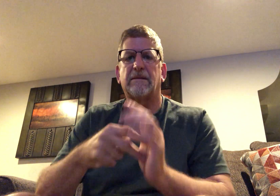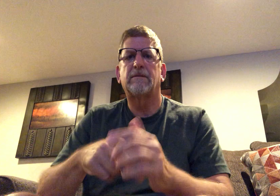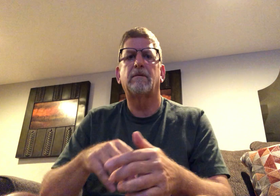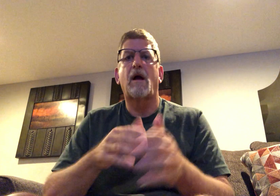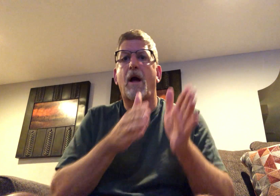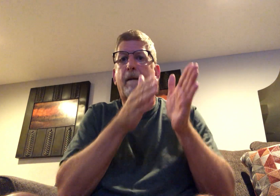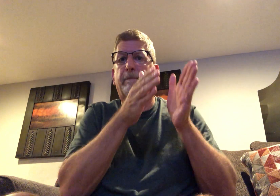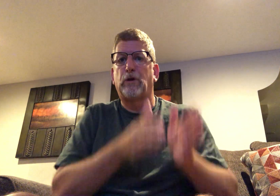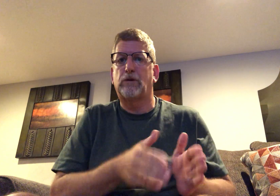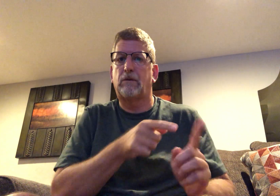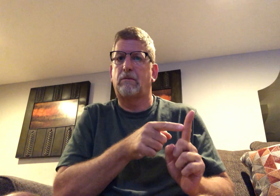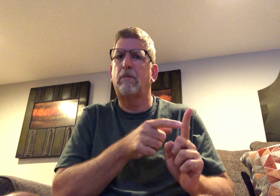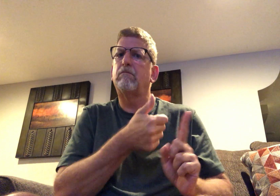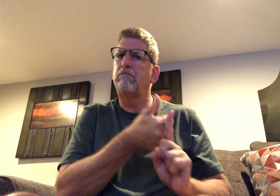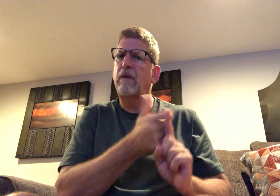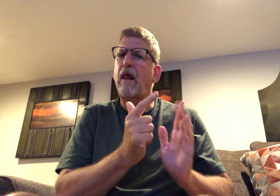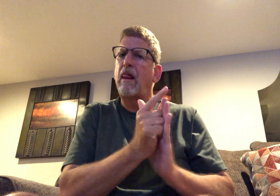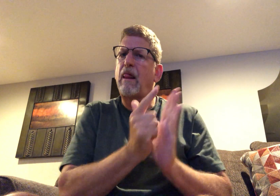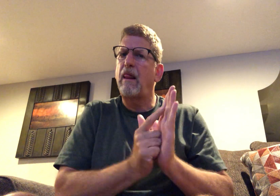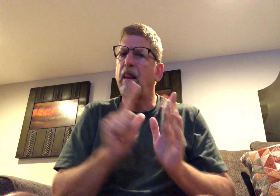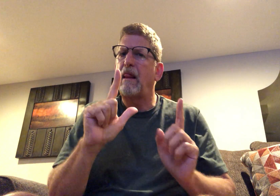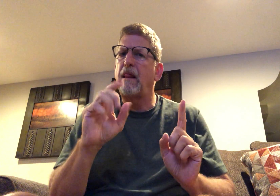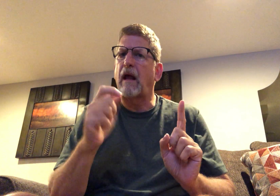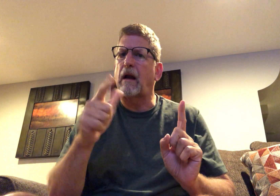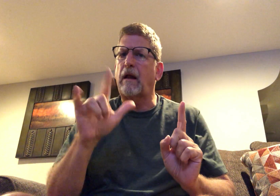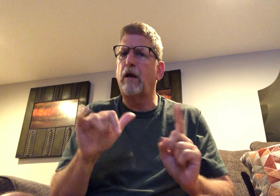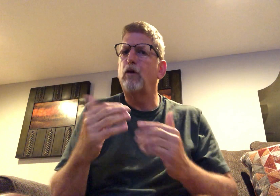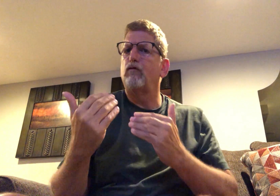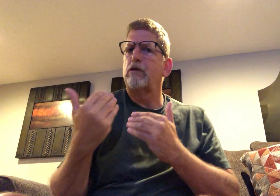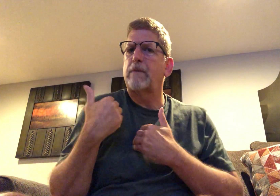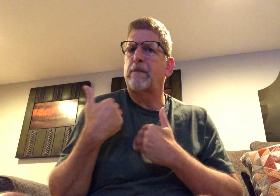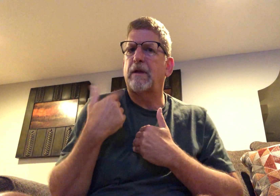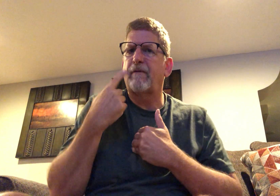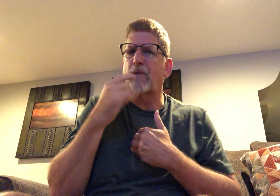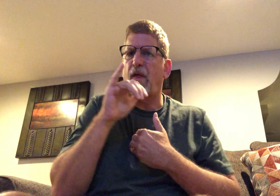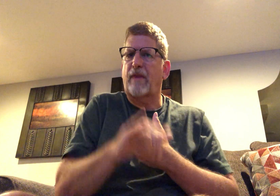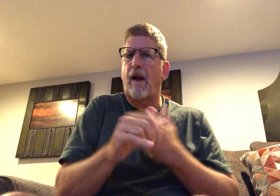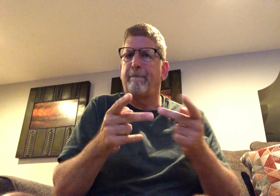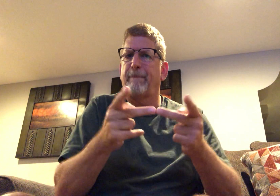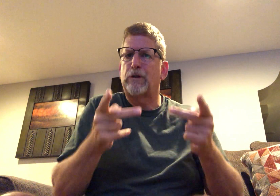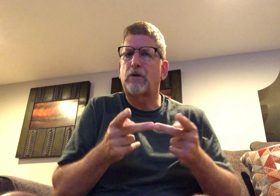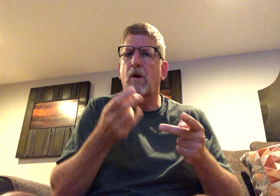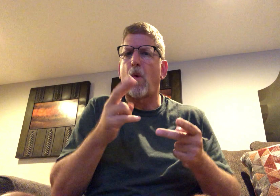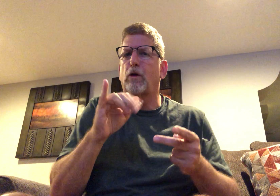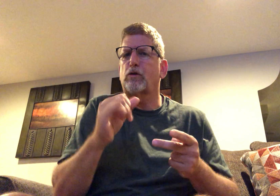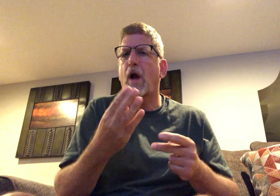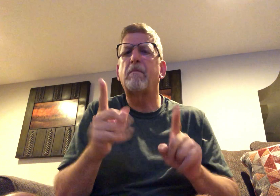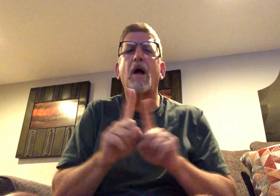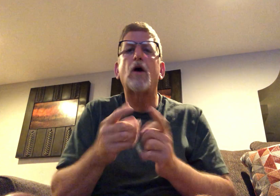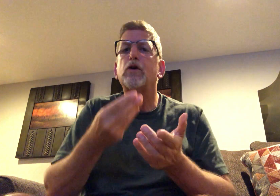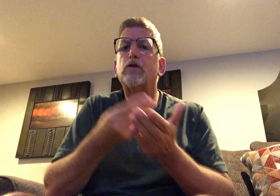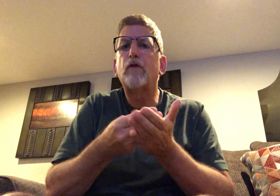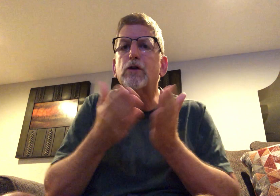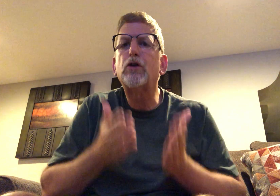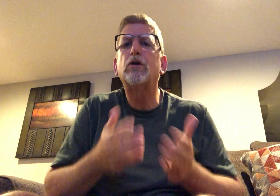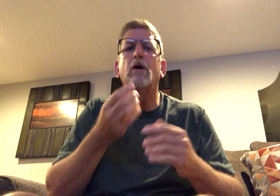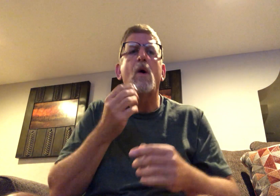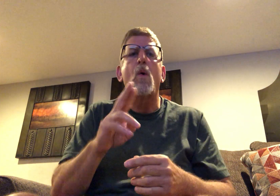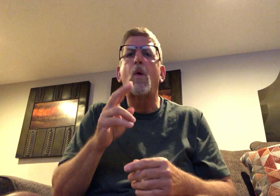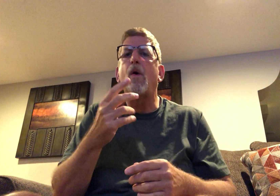in, he not only dismissed the case on Hunter Biden for getting about $6 million in laundered money The from